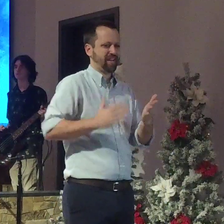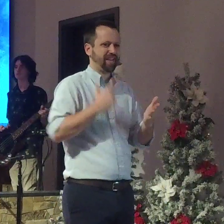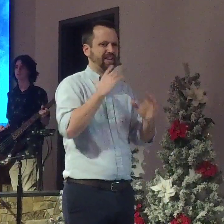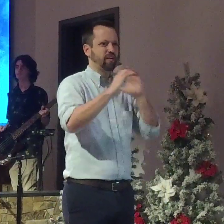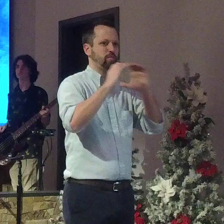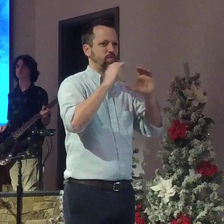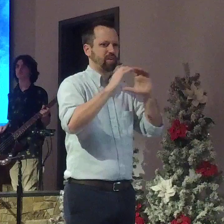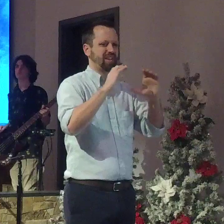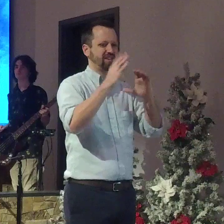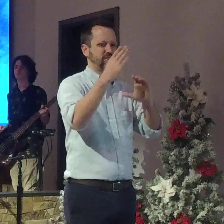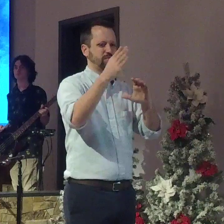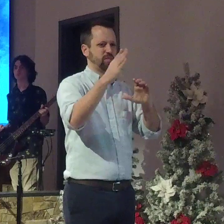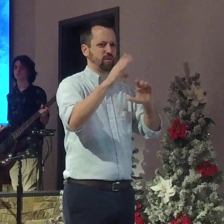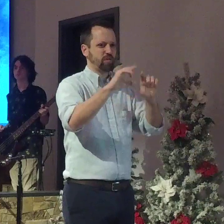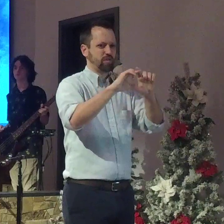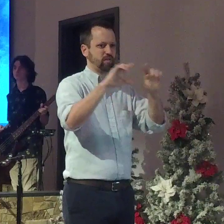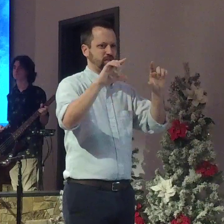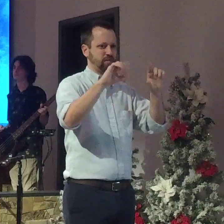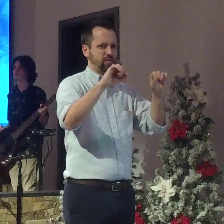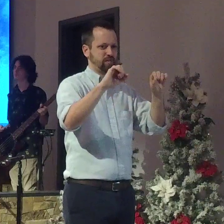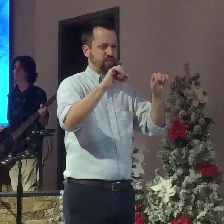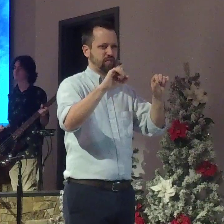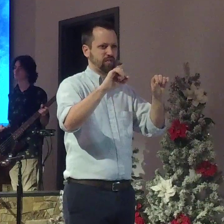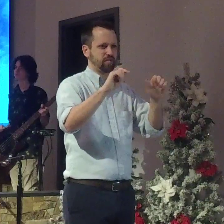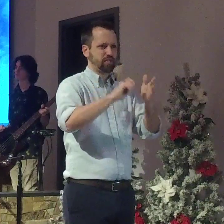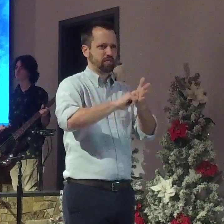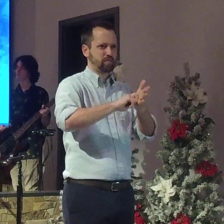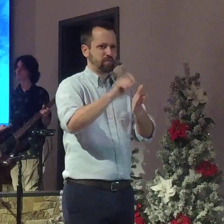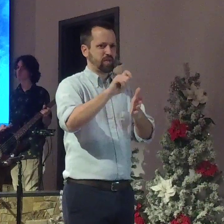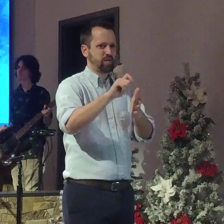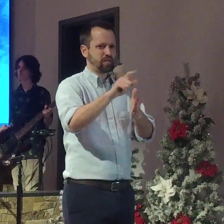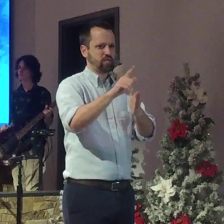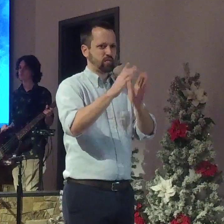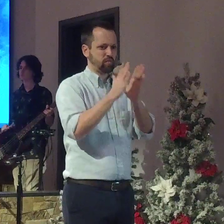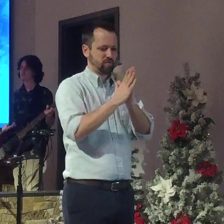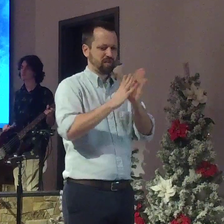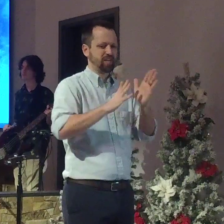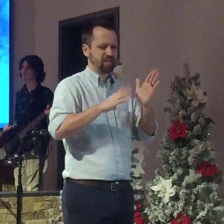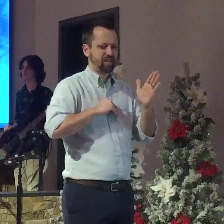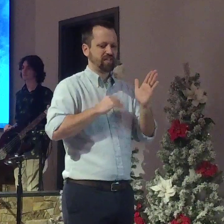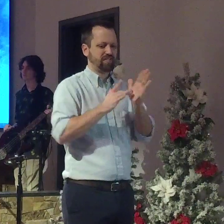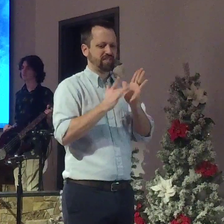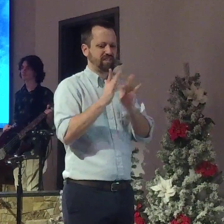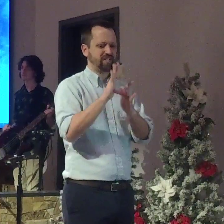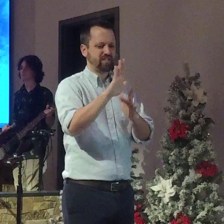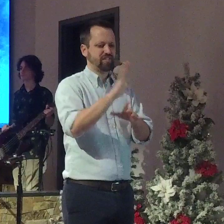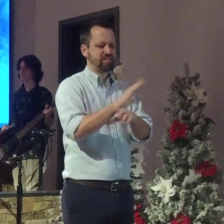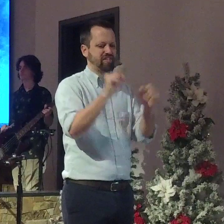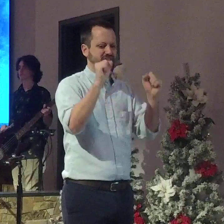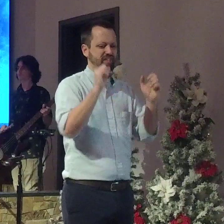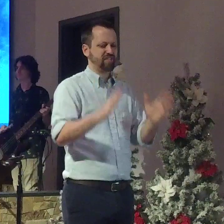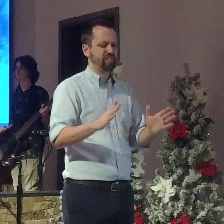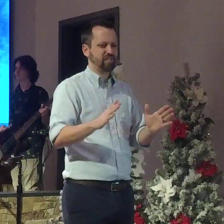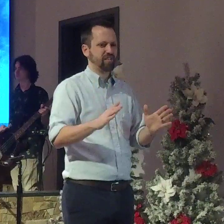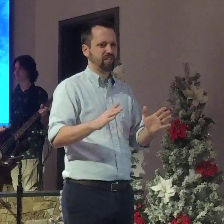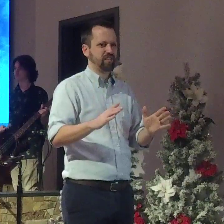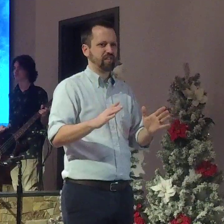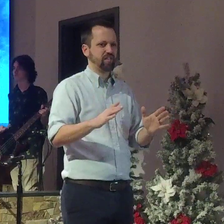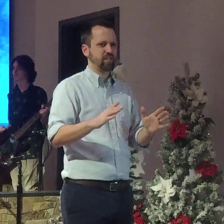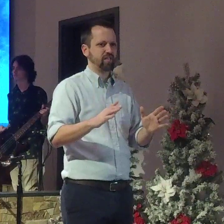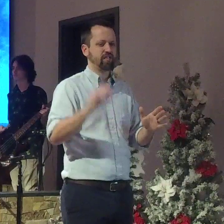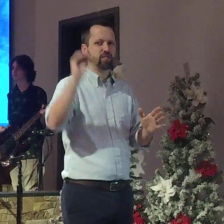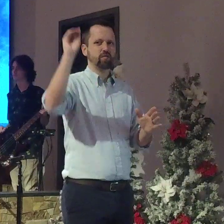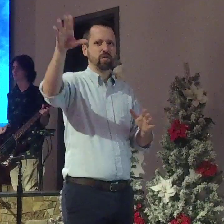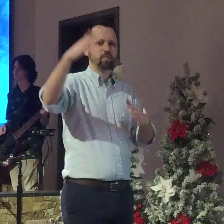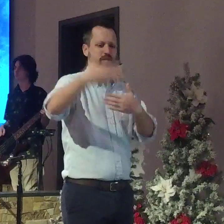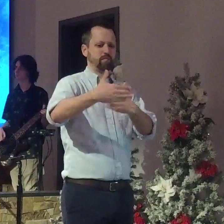cross, forgiving me of my sins, and making a home for me in heaven one day.